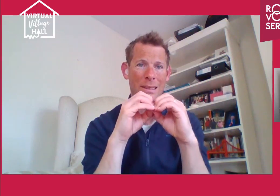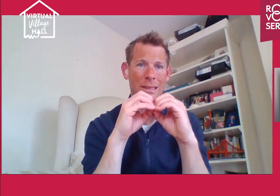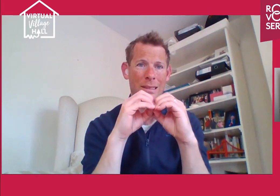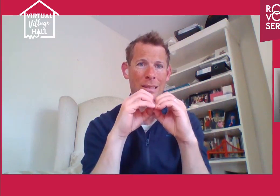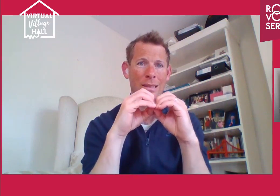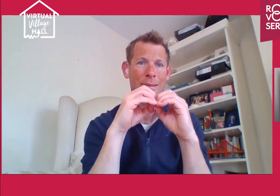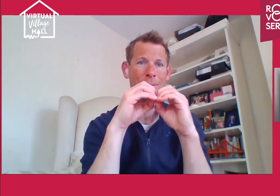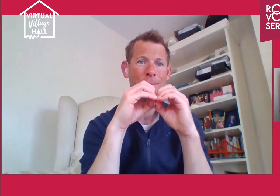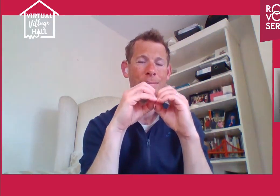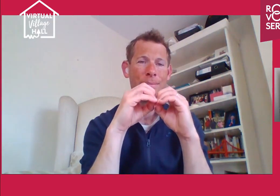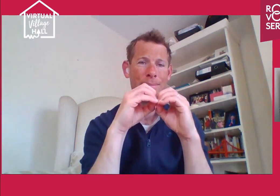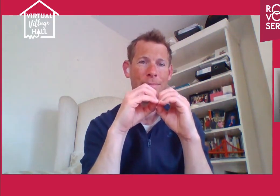B,